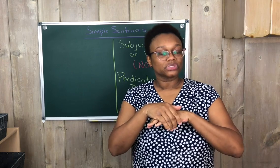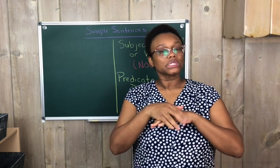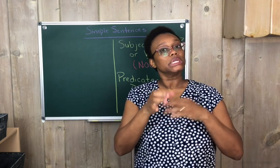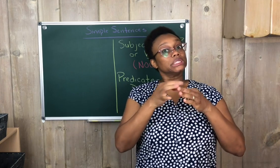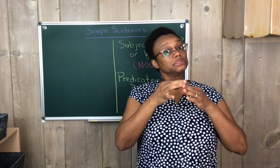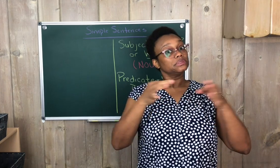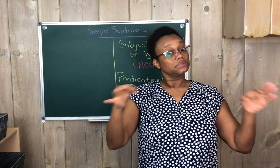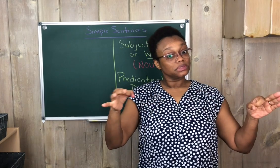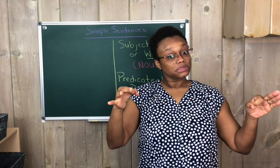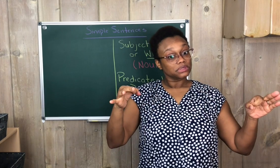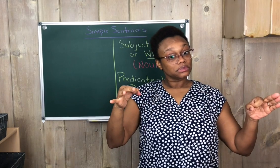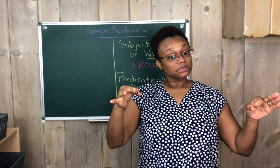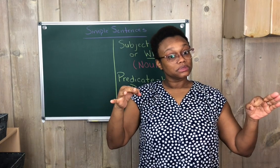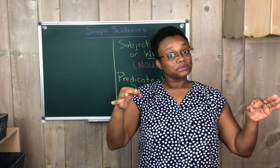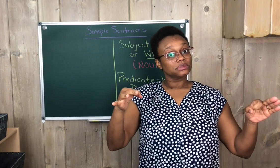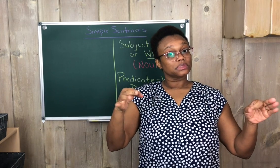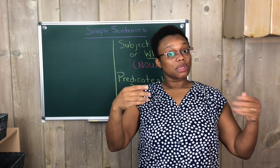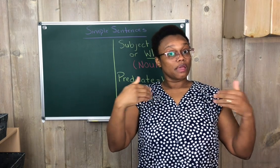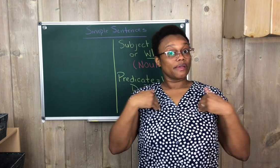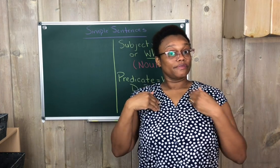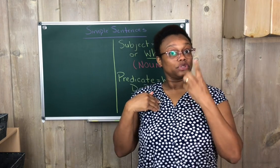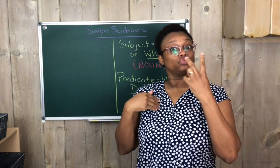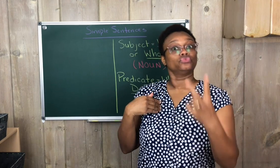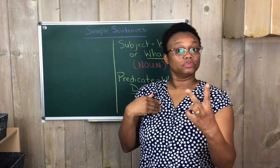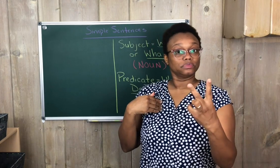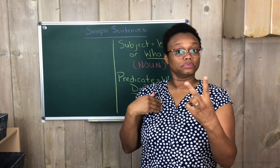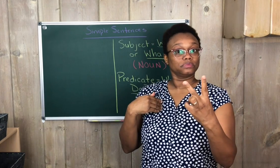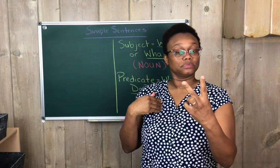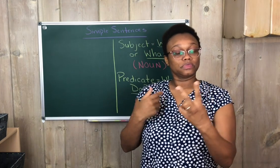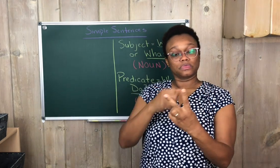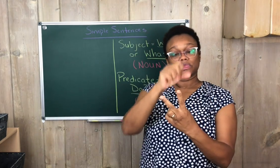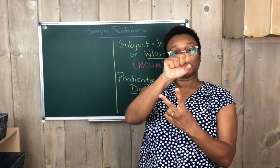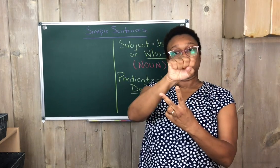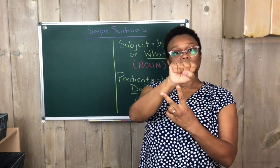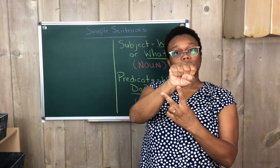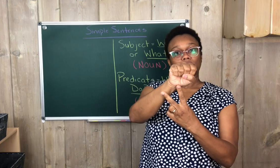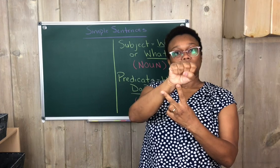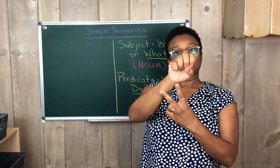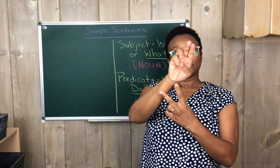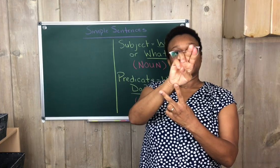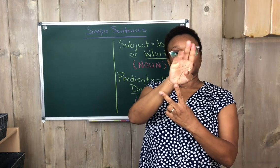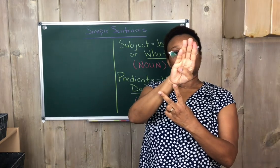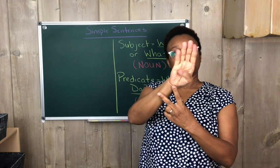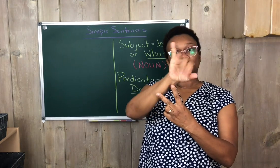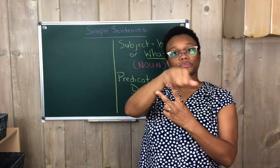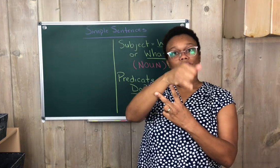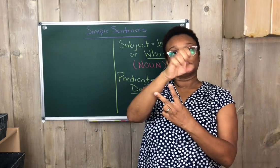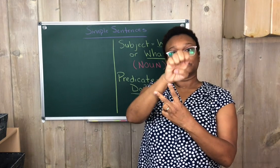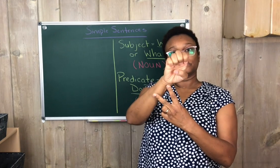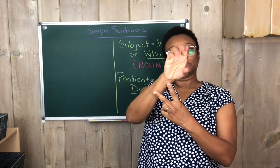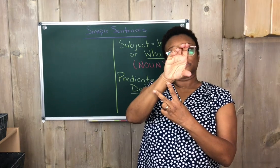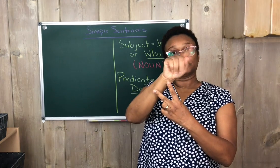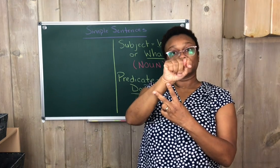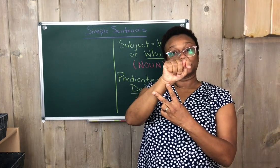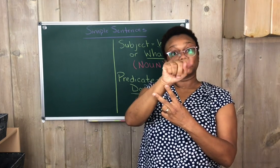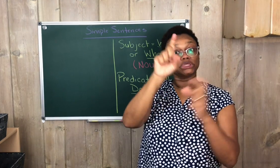In English, a sentence must have two things: a